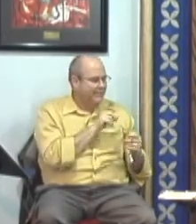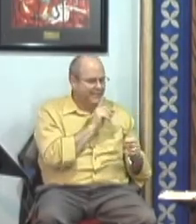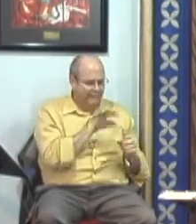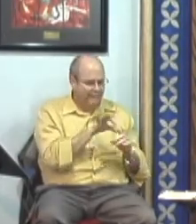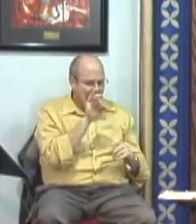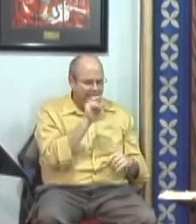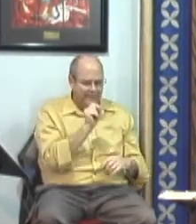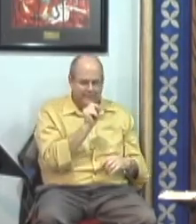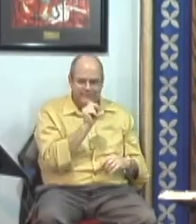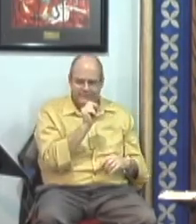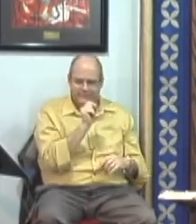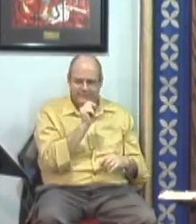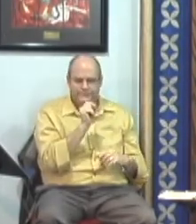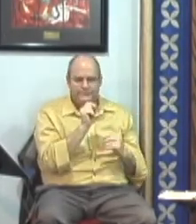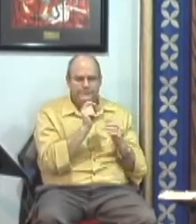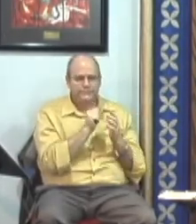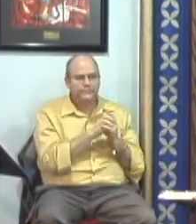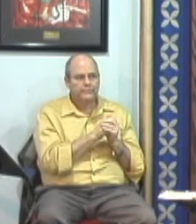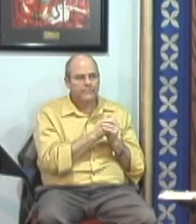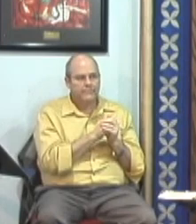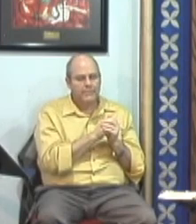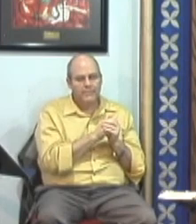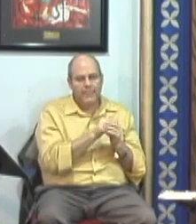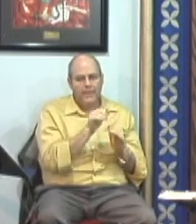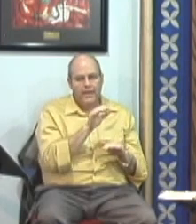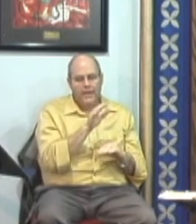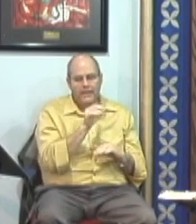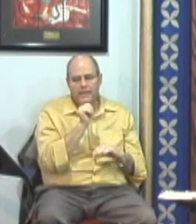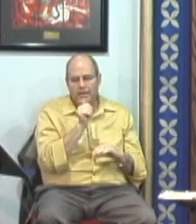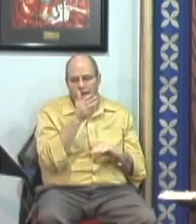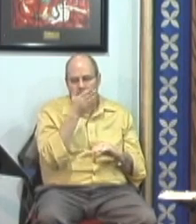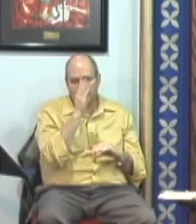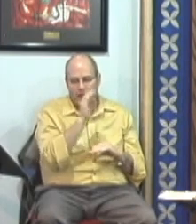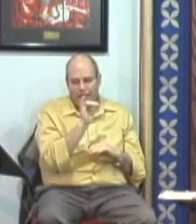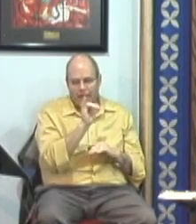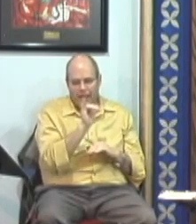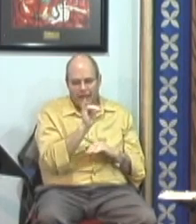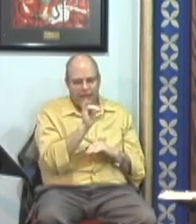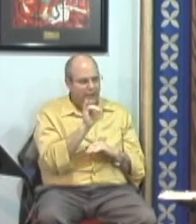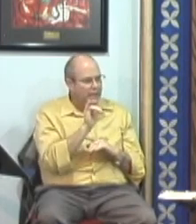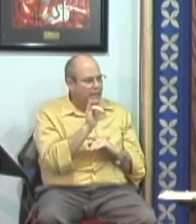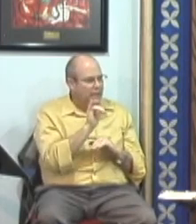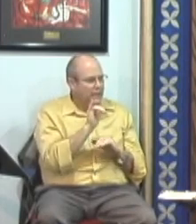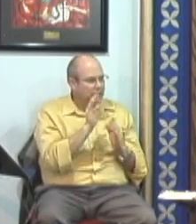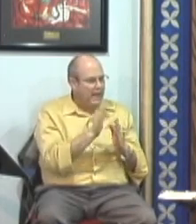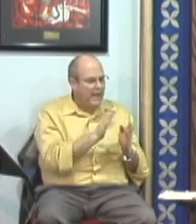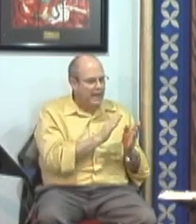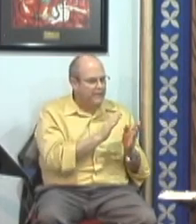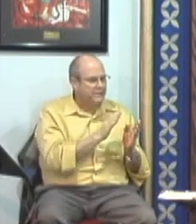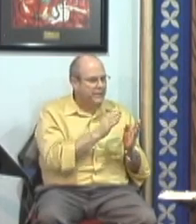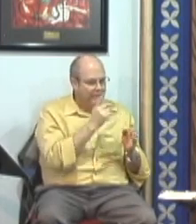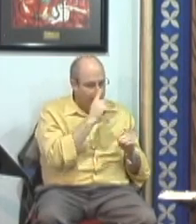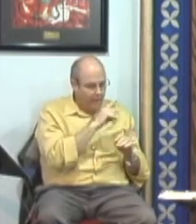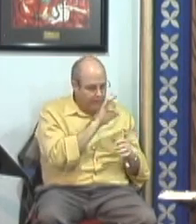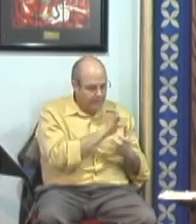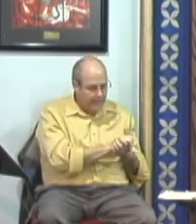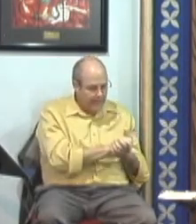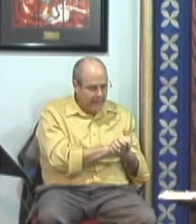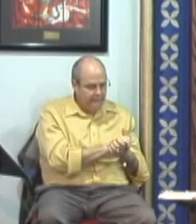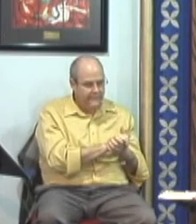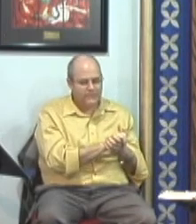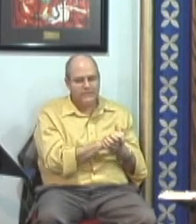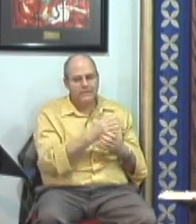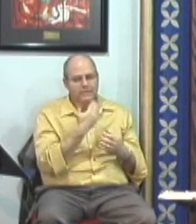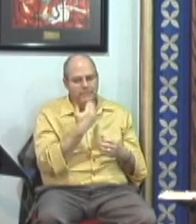actually pinpoint these things. And ungodly patterns of thinking, like traumatic memories, false beliefs,